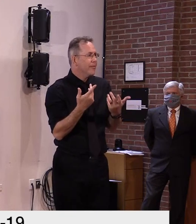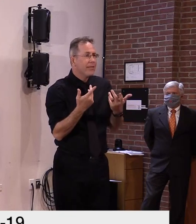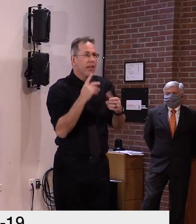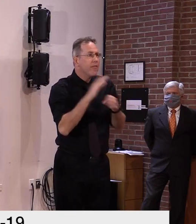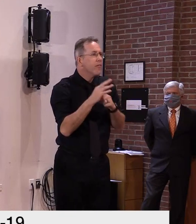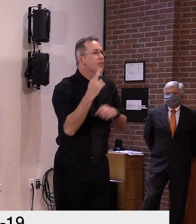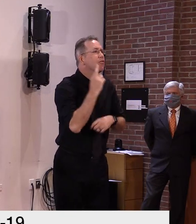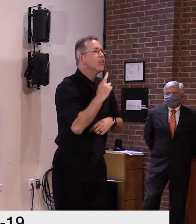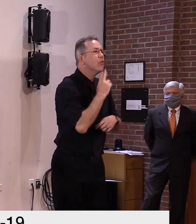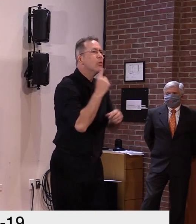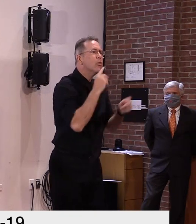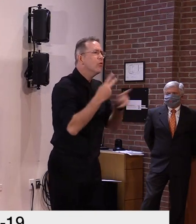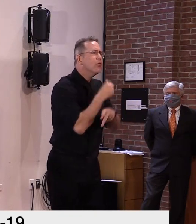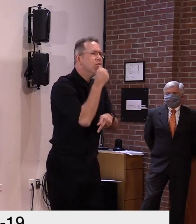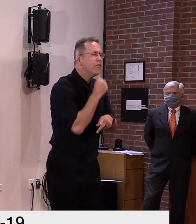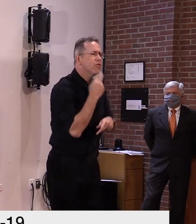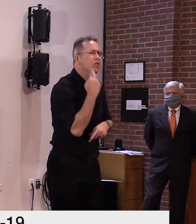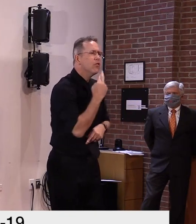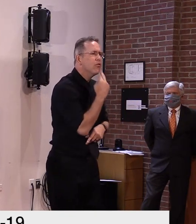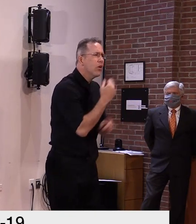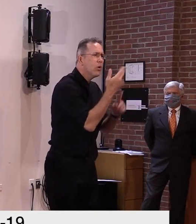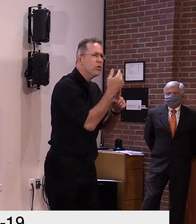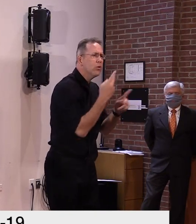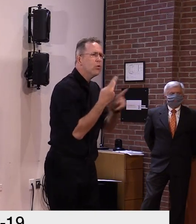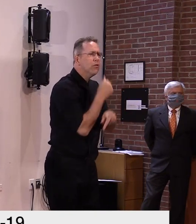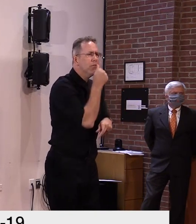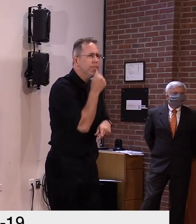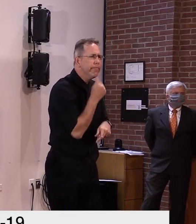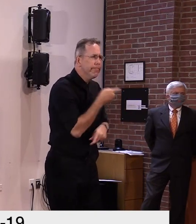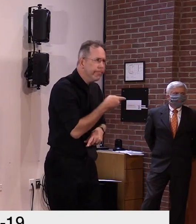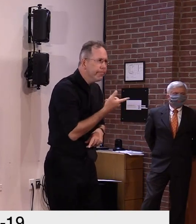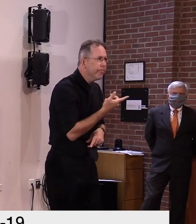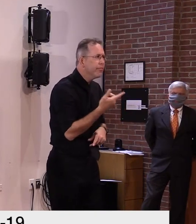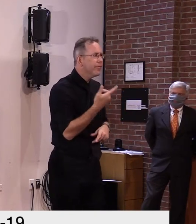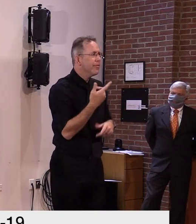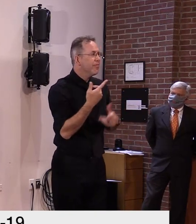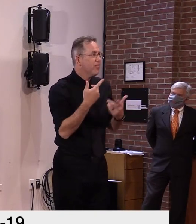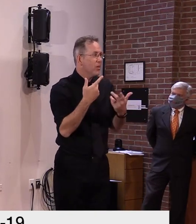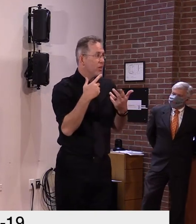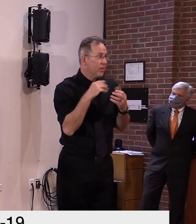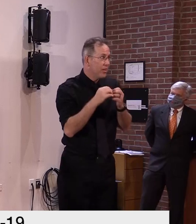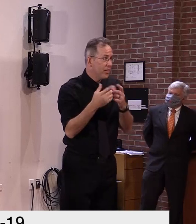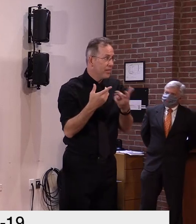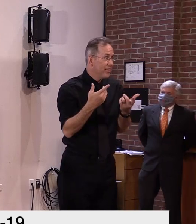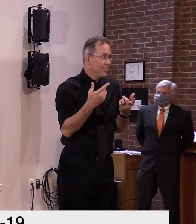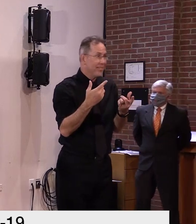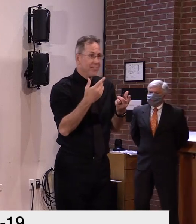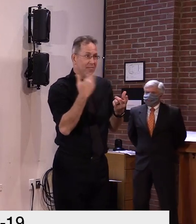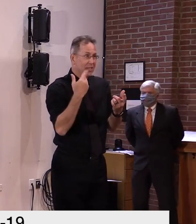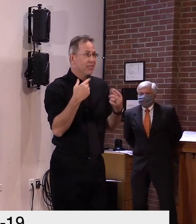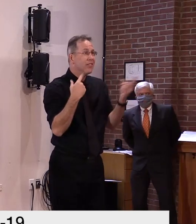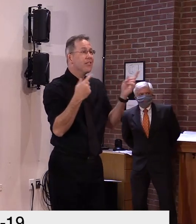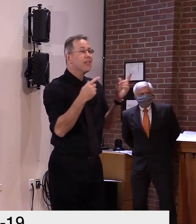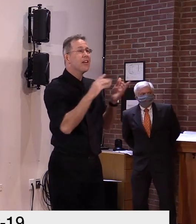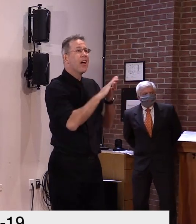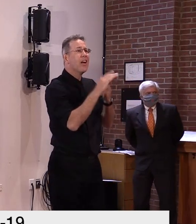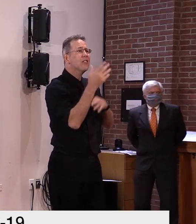season, this past weekend, was probably it. We will see a gentle, I